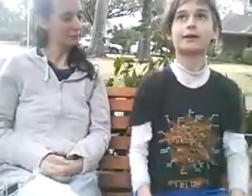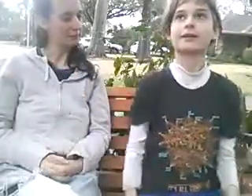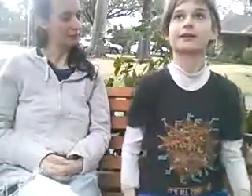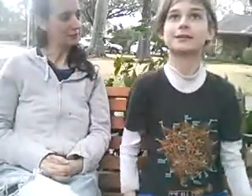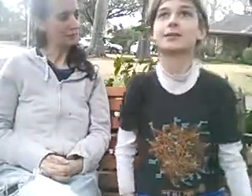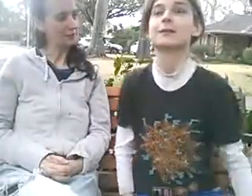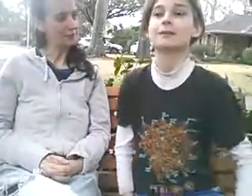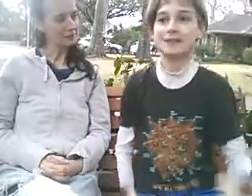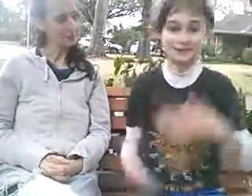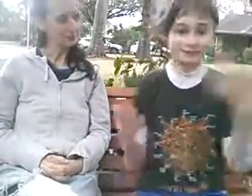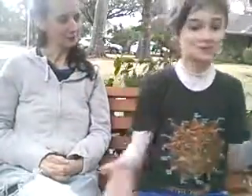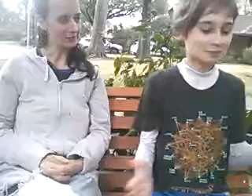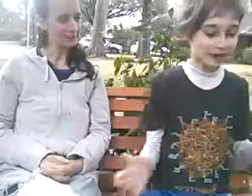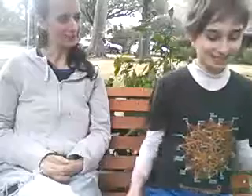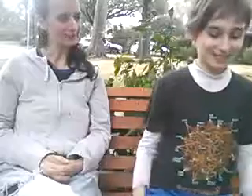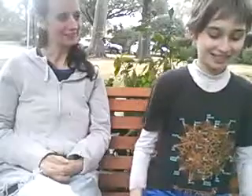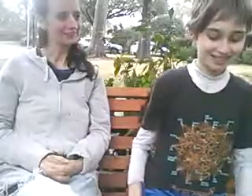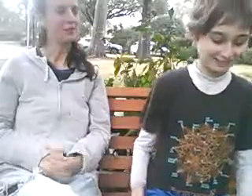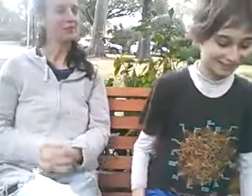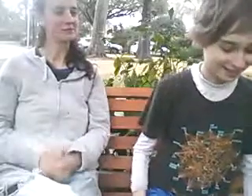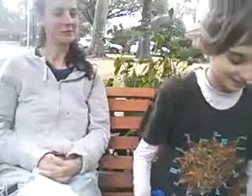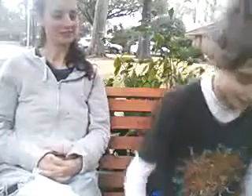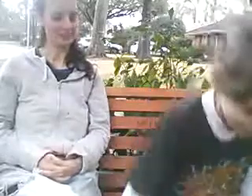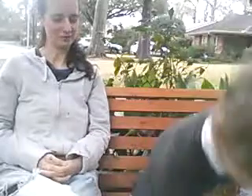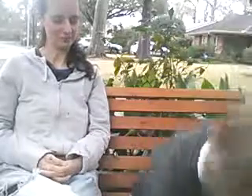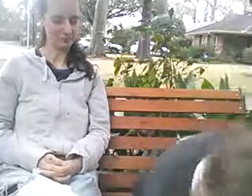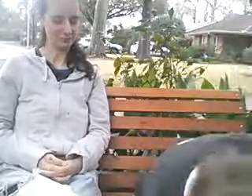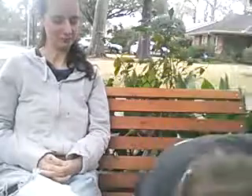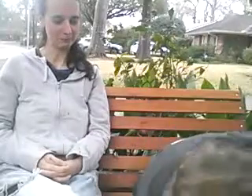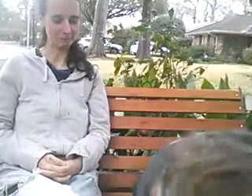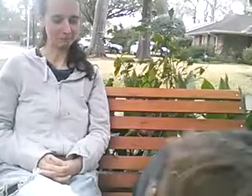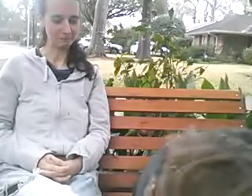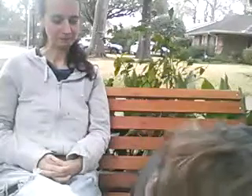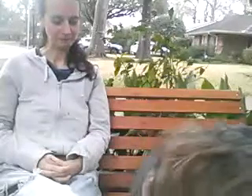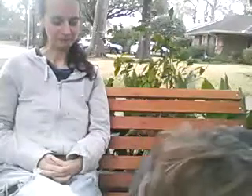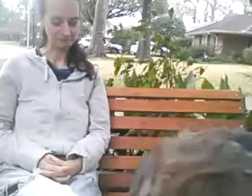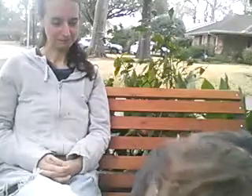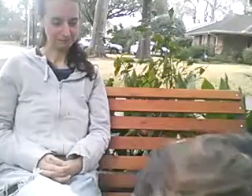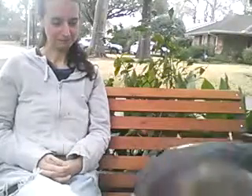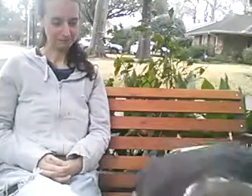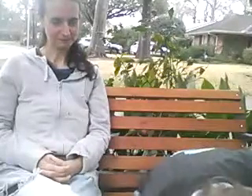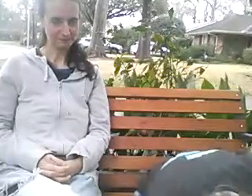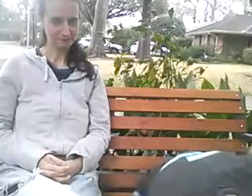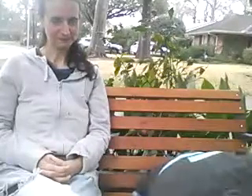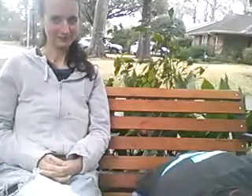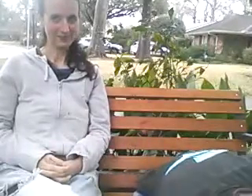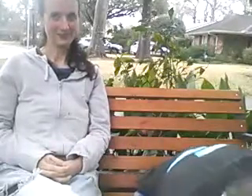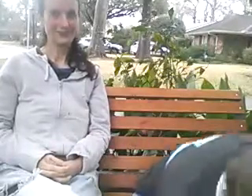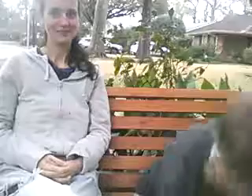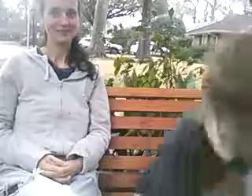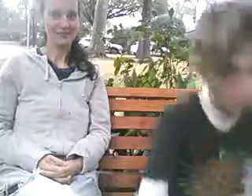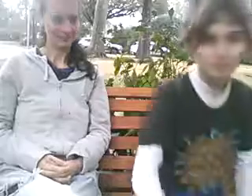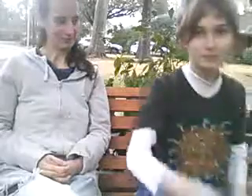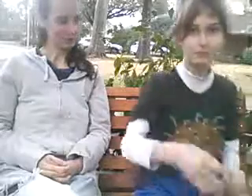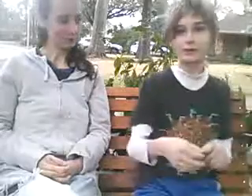much. Do you remember Didn't something remember else? much. Okay, what's another one you do remember? Besides half the alphabet. Half the alphabet? You don't